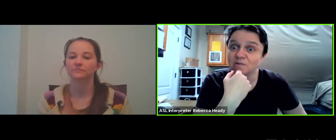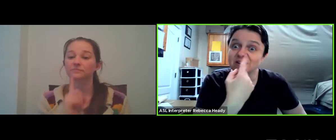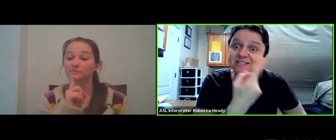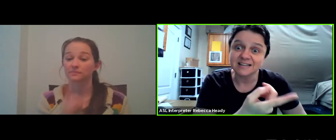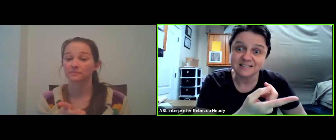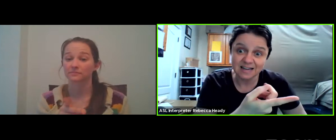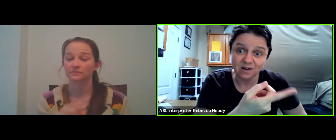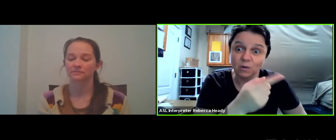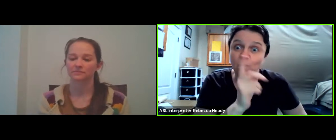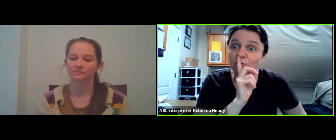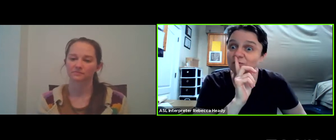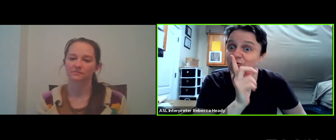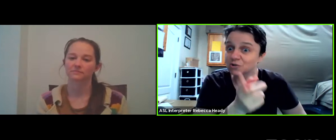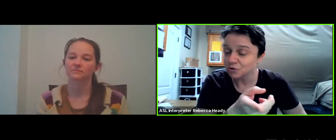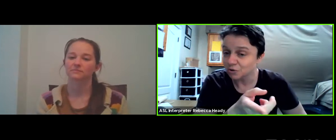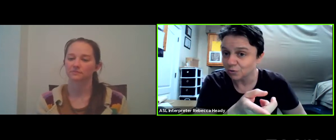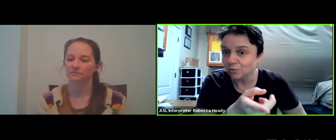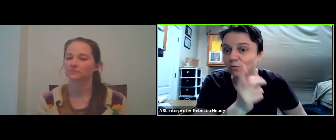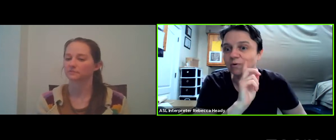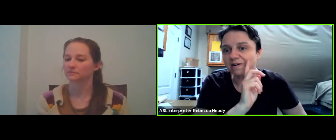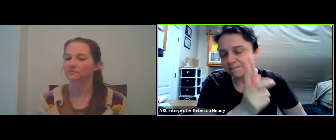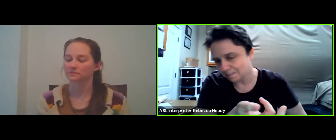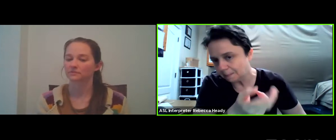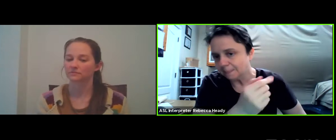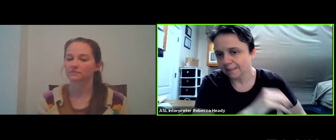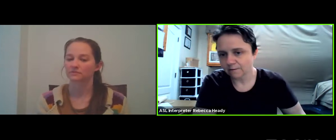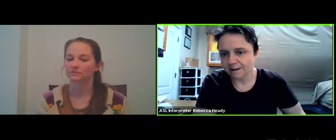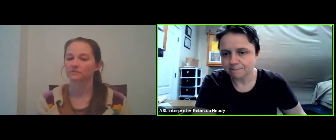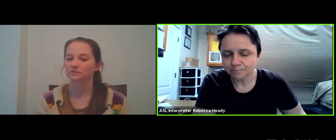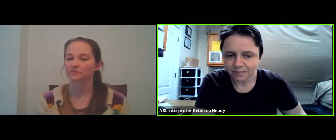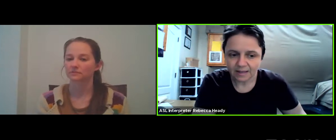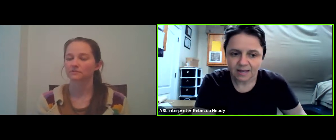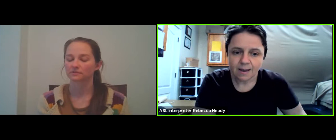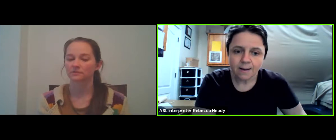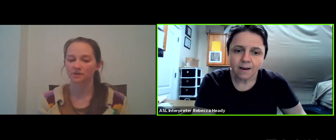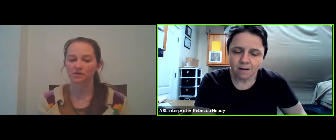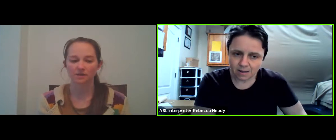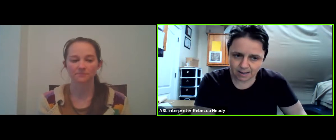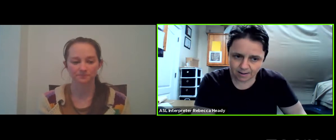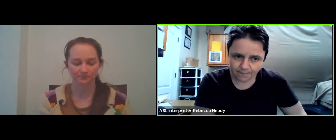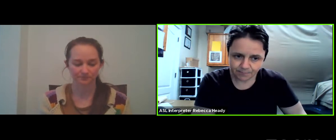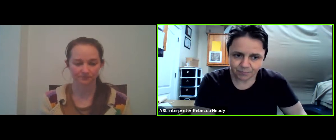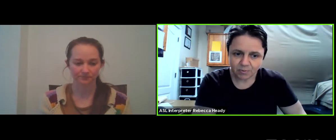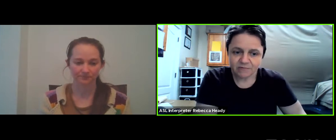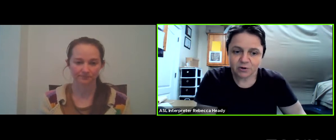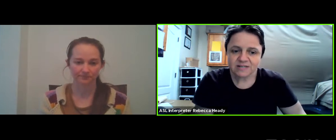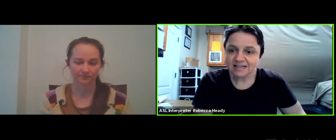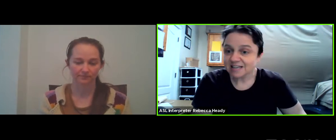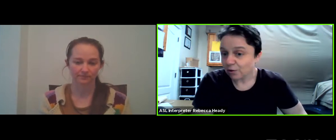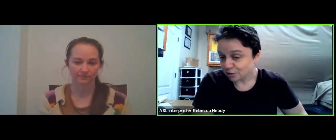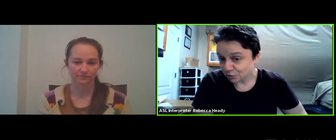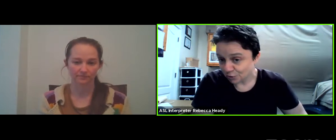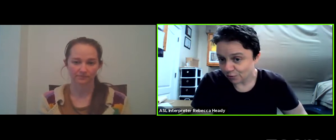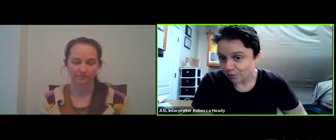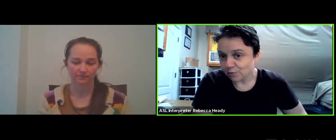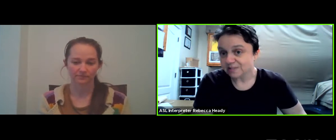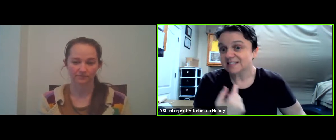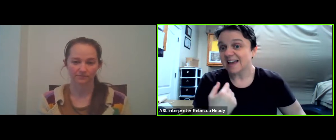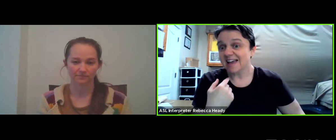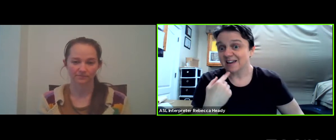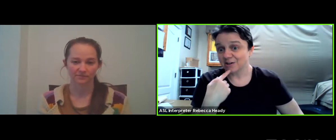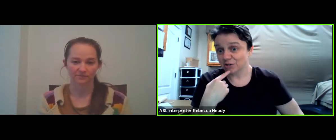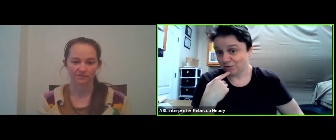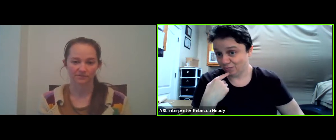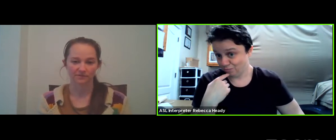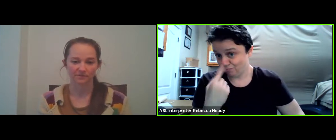and you're not sure if they said tell or true or right. Okay. But if you're going to say tell the truth, you